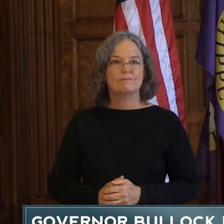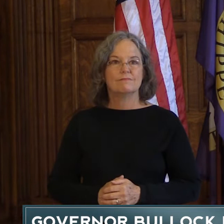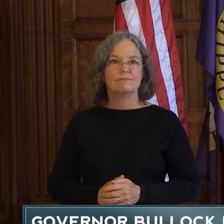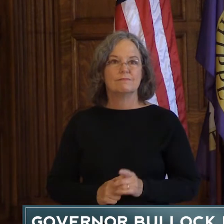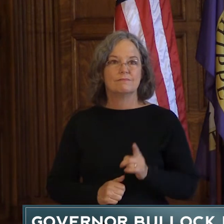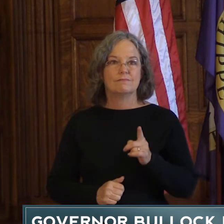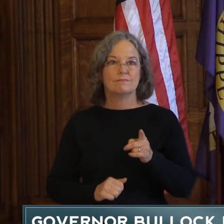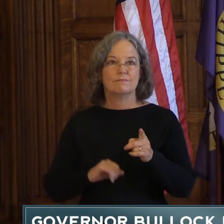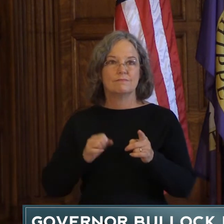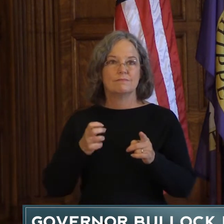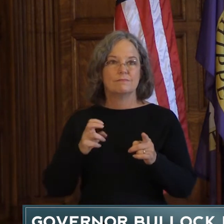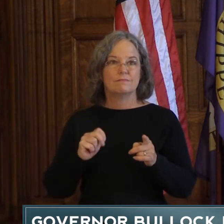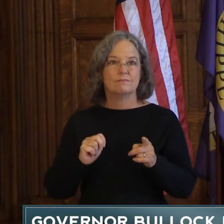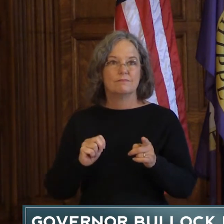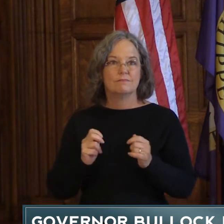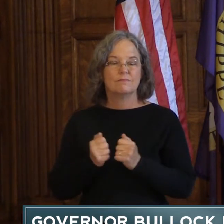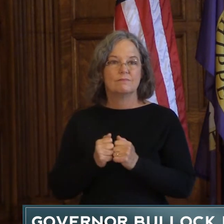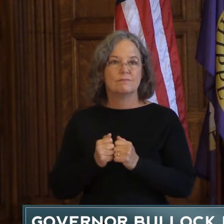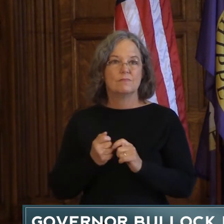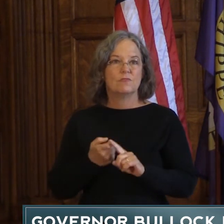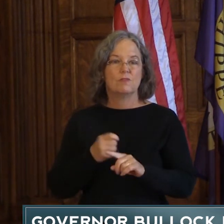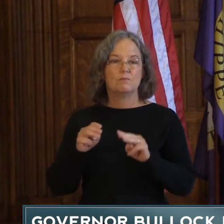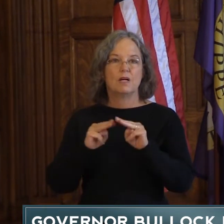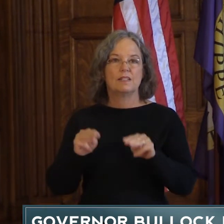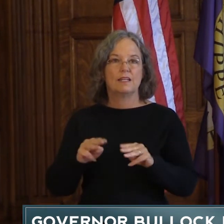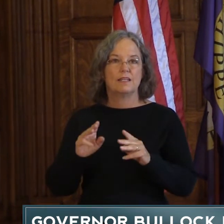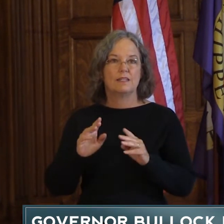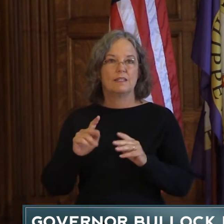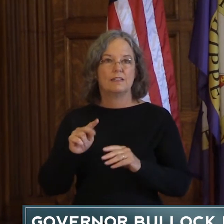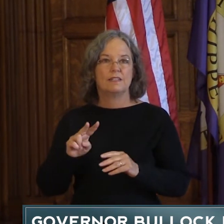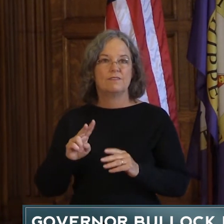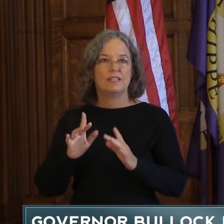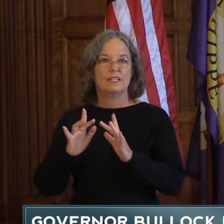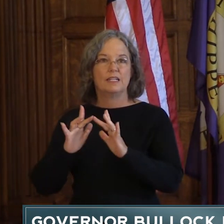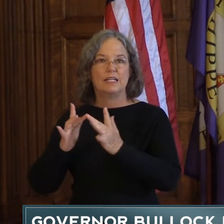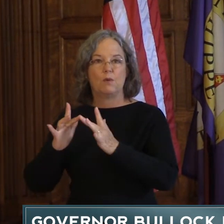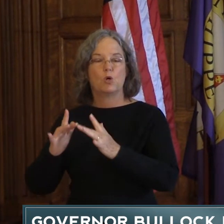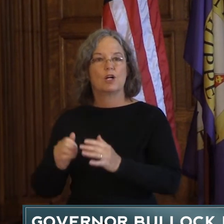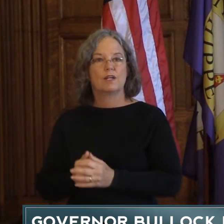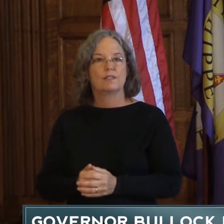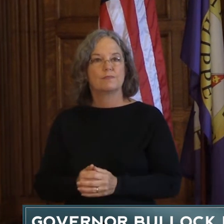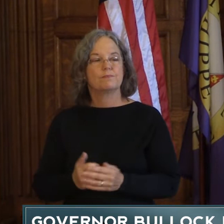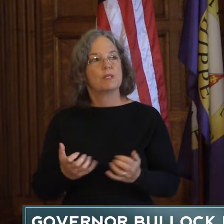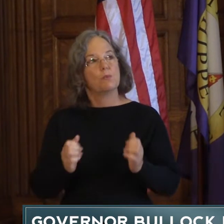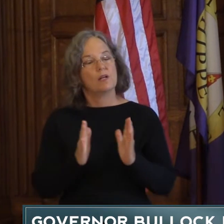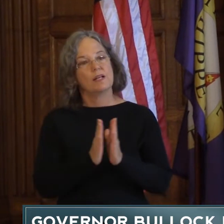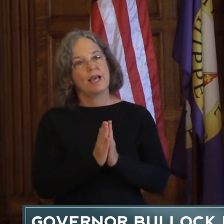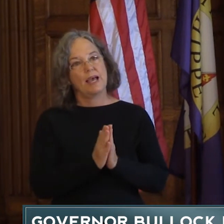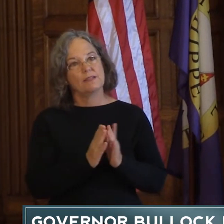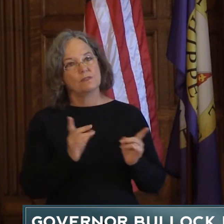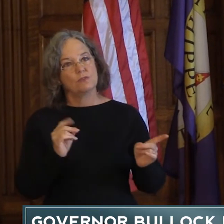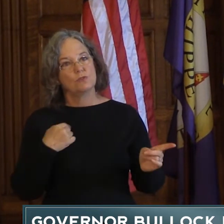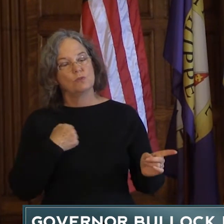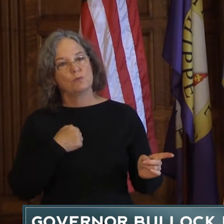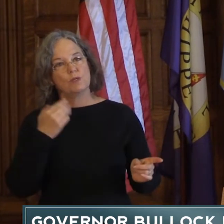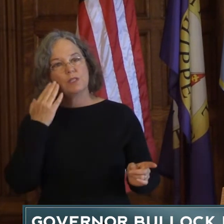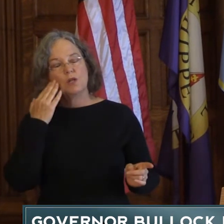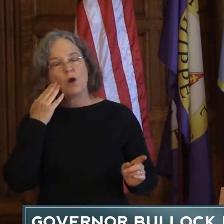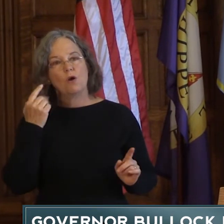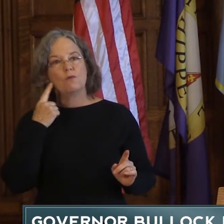Governor, this is Jonathan Amberian from Montana Television Network. I wanted to ask, do we know for the people who